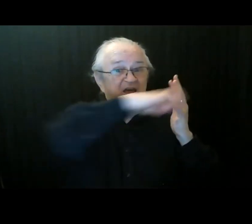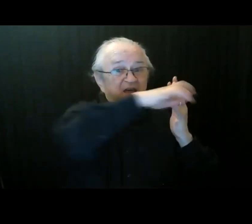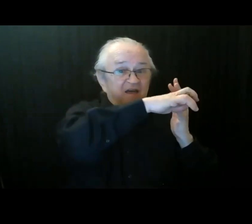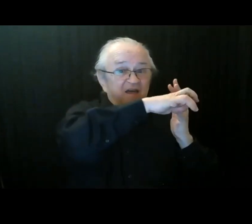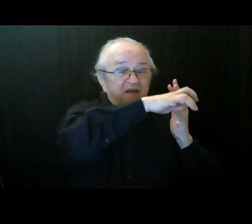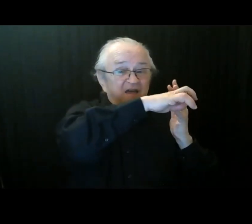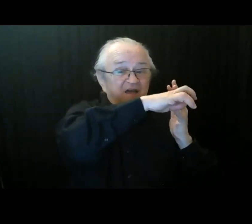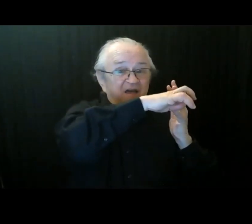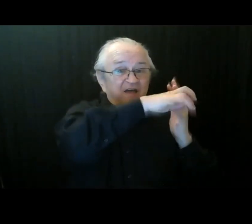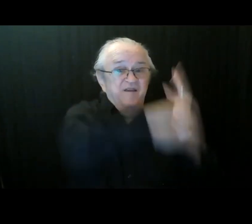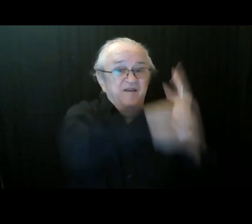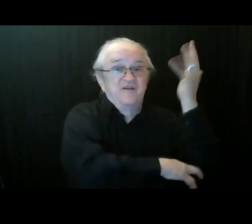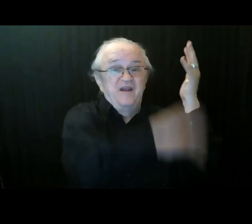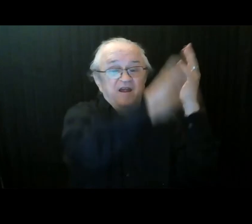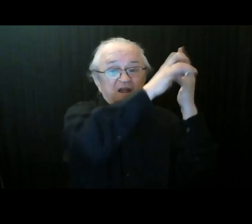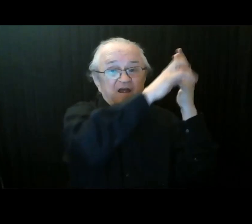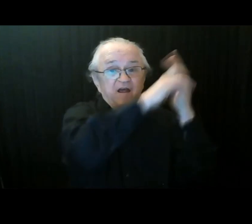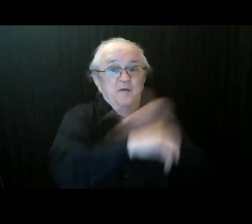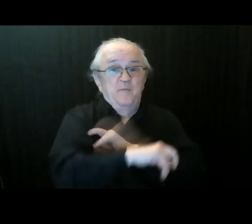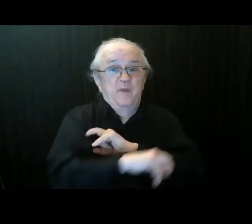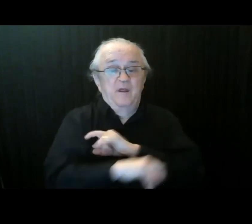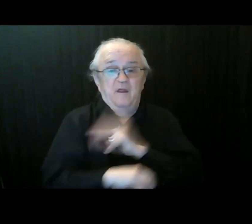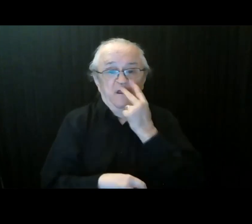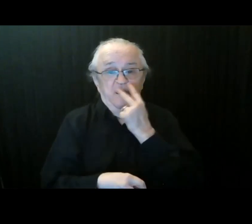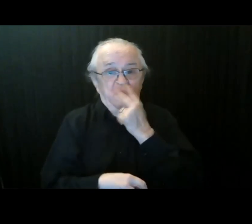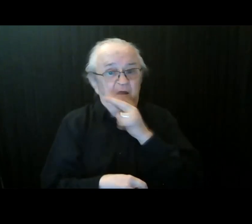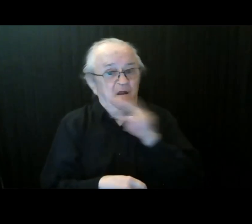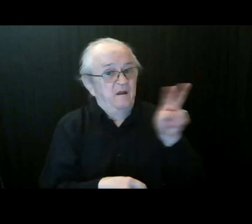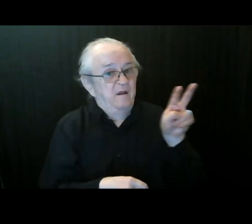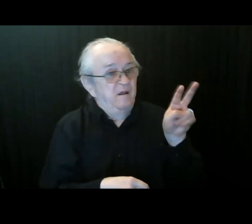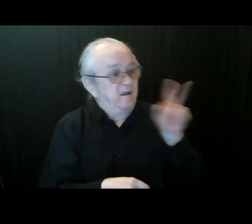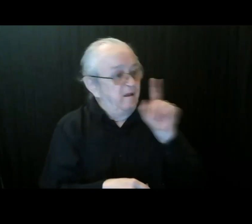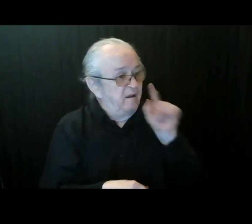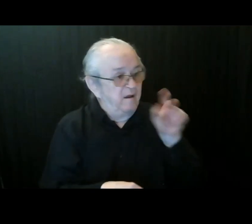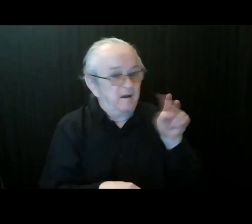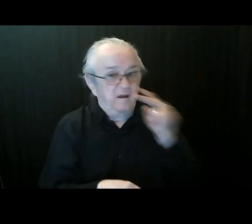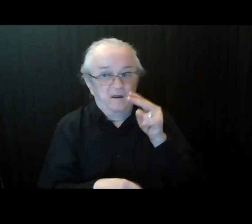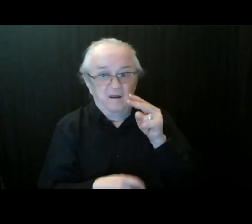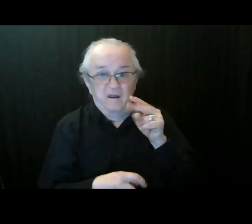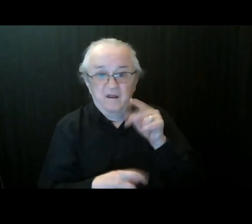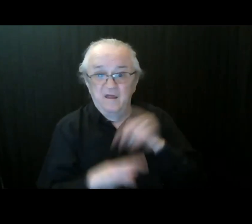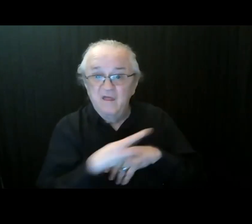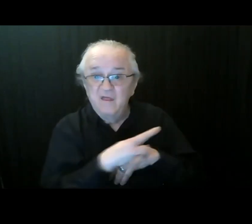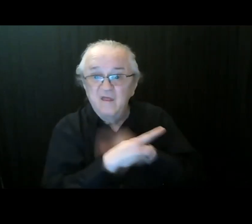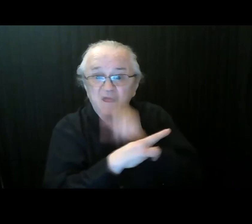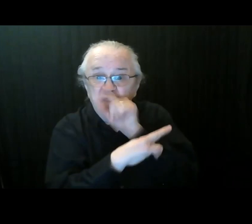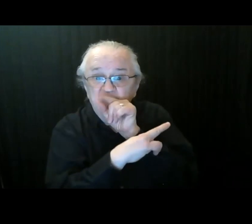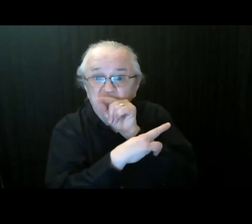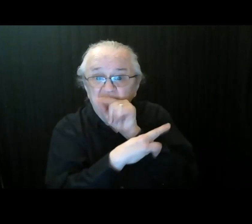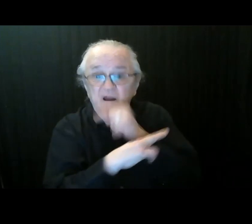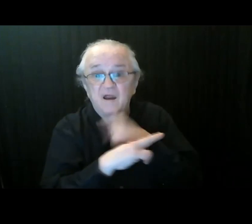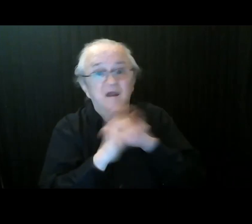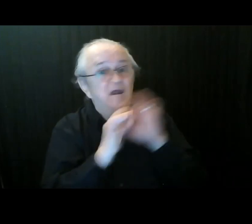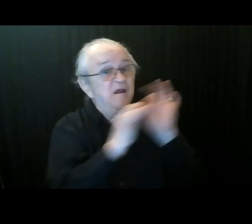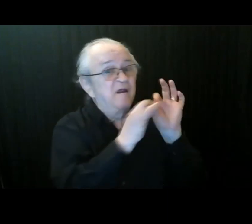The officer looked at me and looked at the bird and looked back at me and he said, that bird? I looked at the bird and I looked